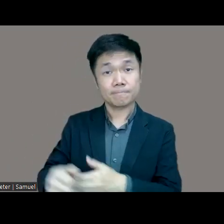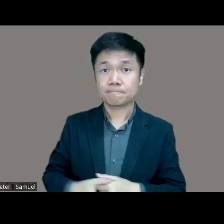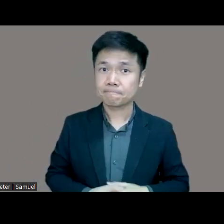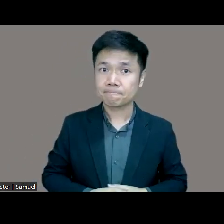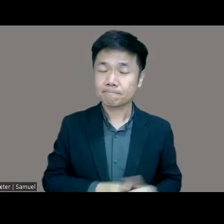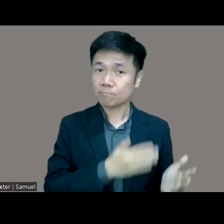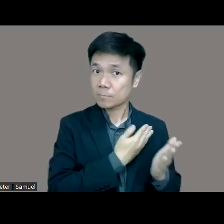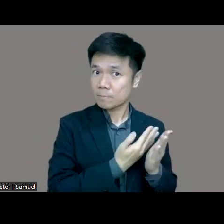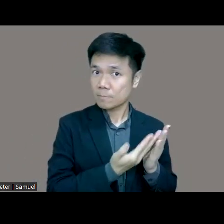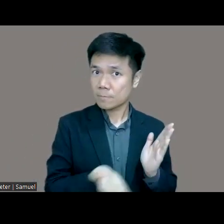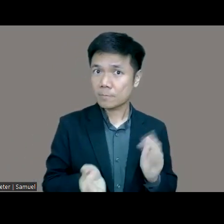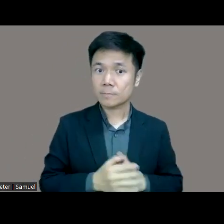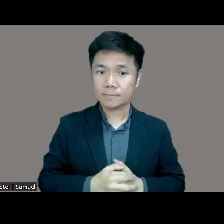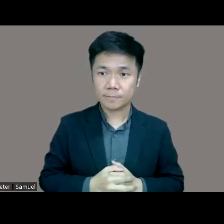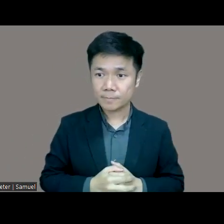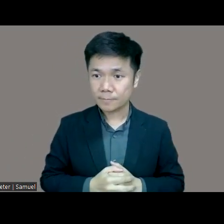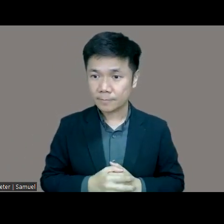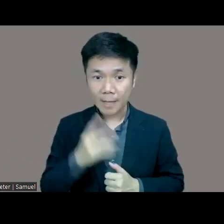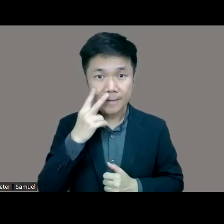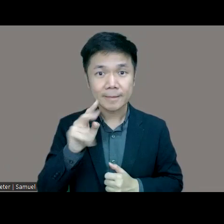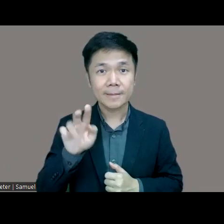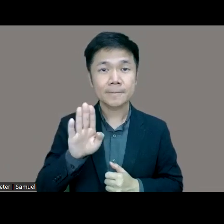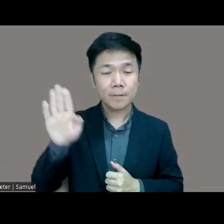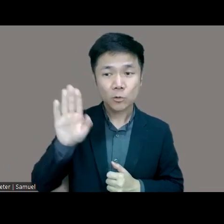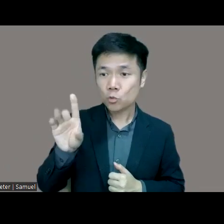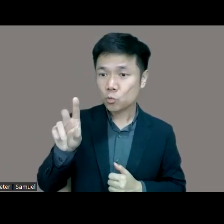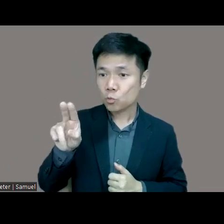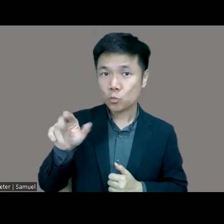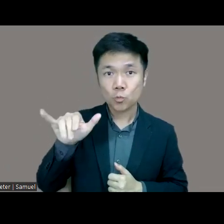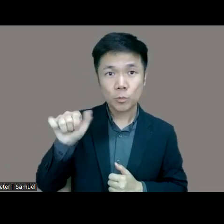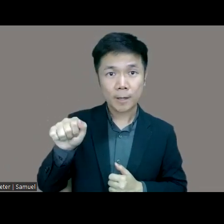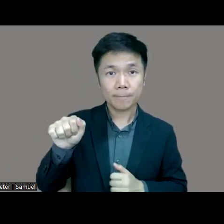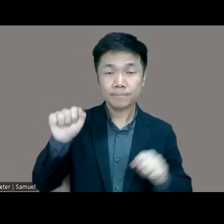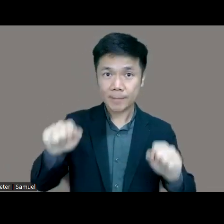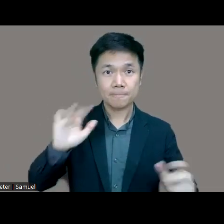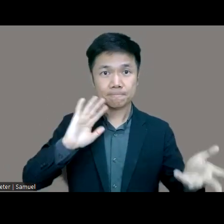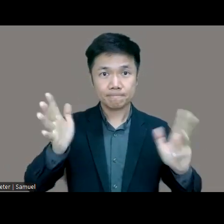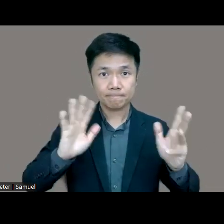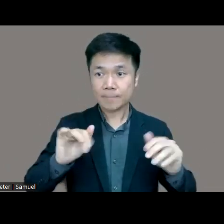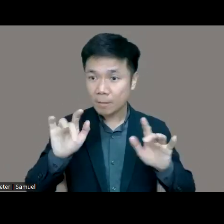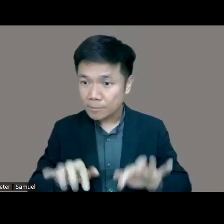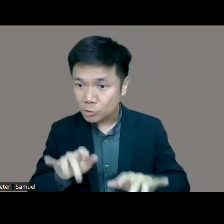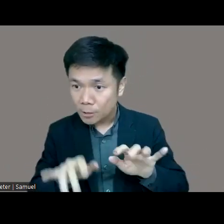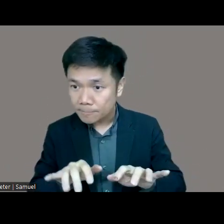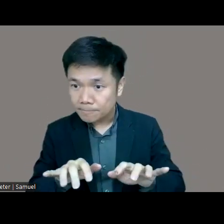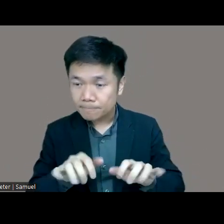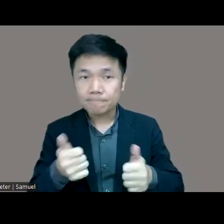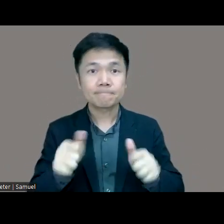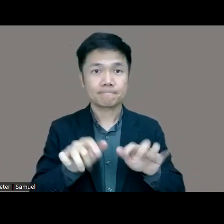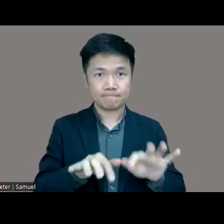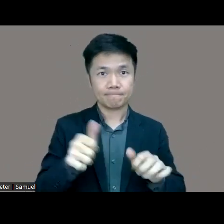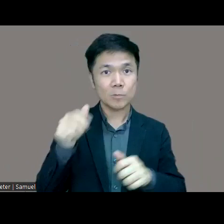And yes, and I see now Tuya highlighting that she could use the chat. So